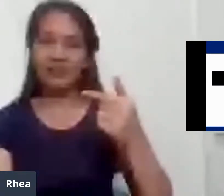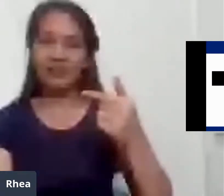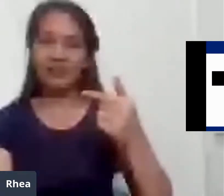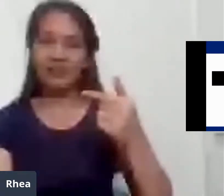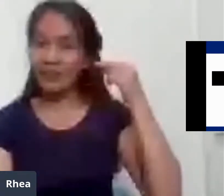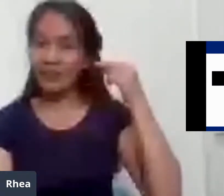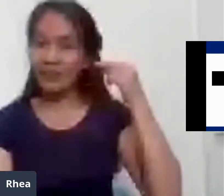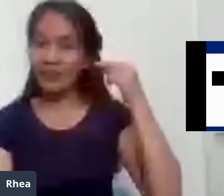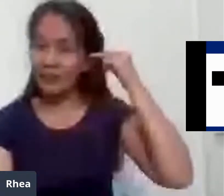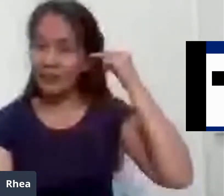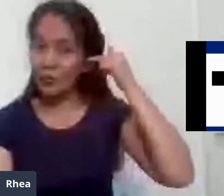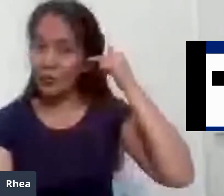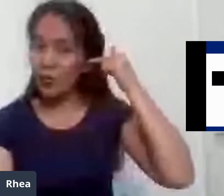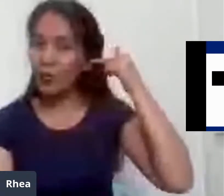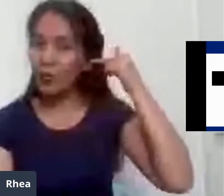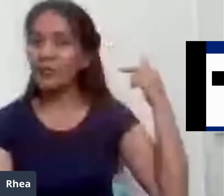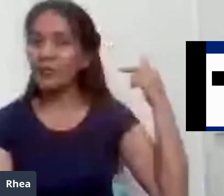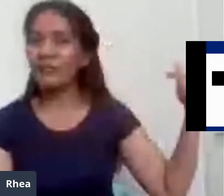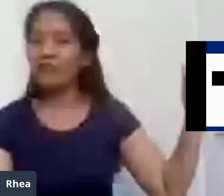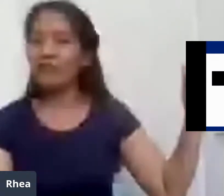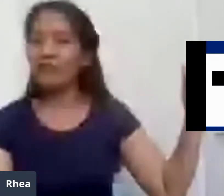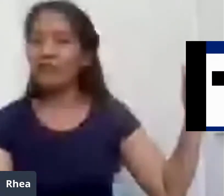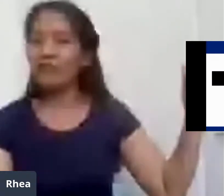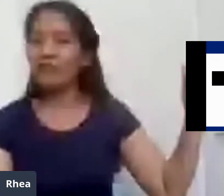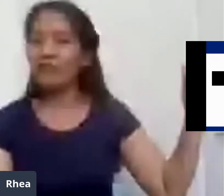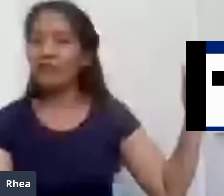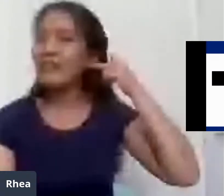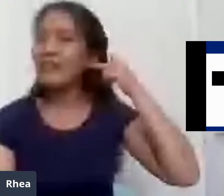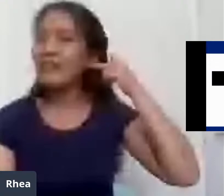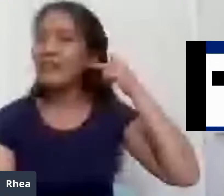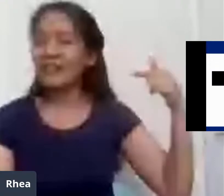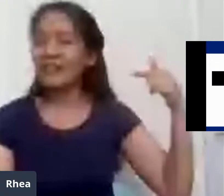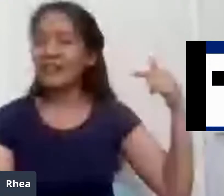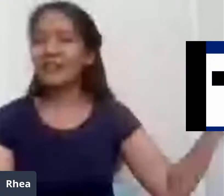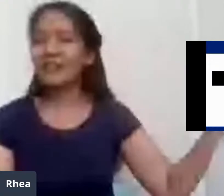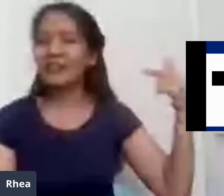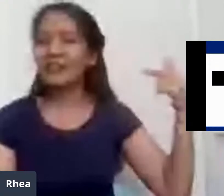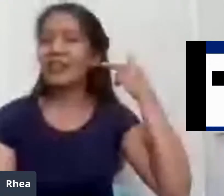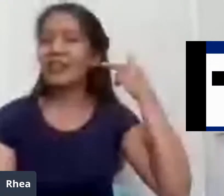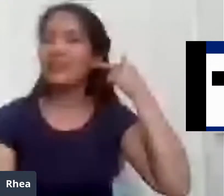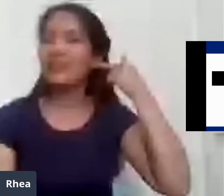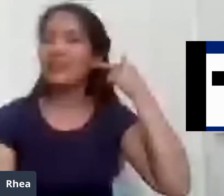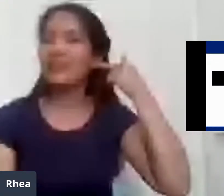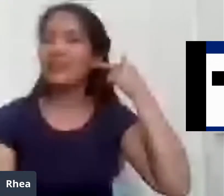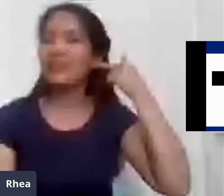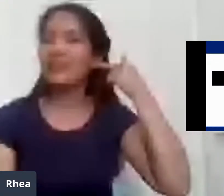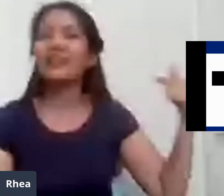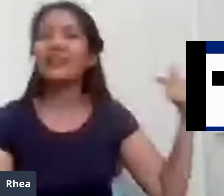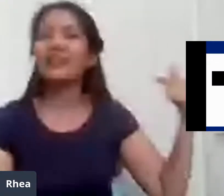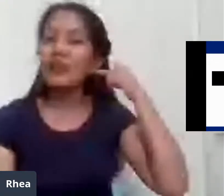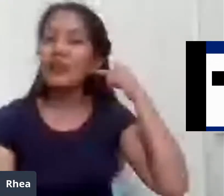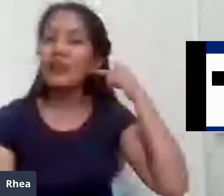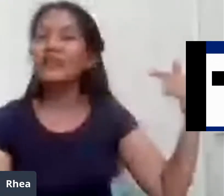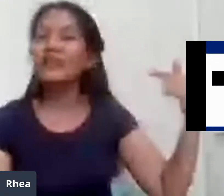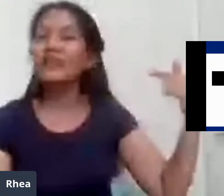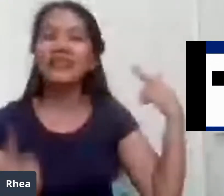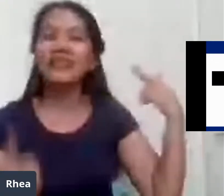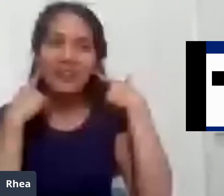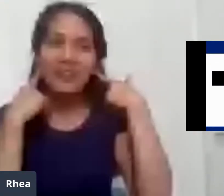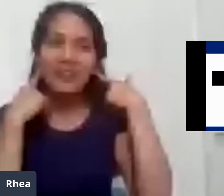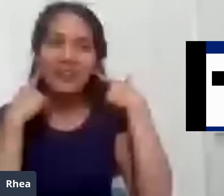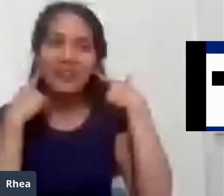letter G, gold. From your ears, like you're wearing gold